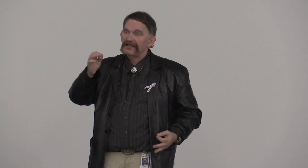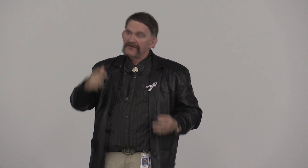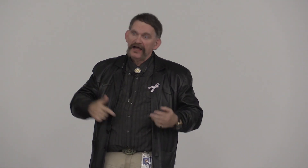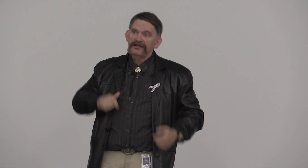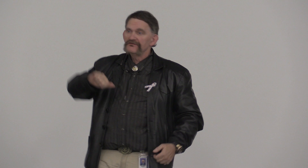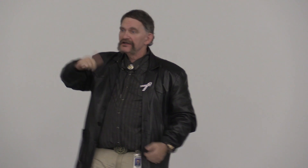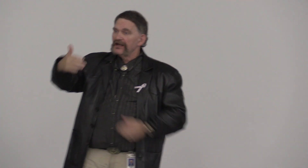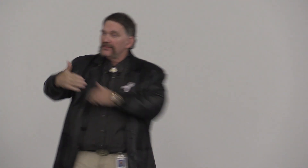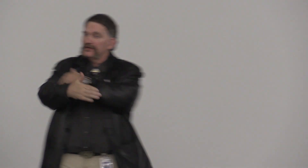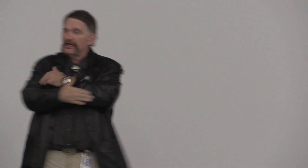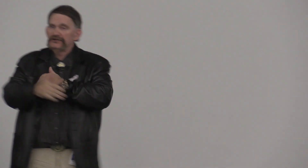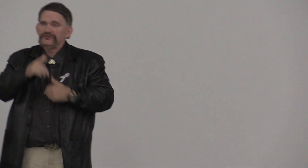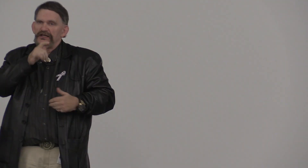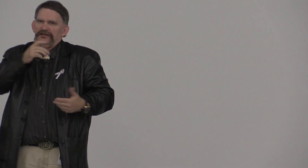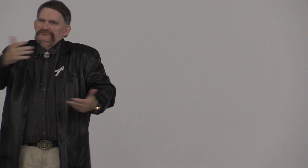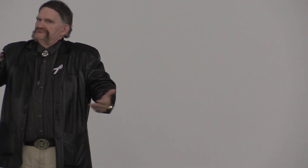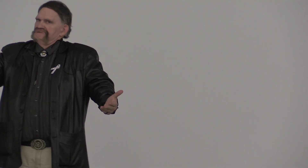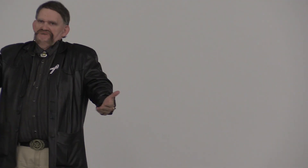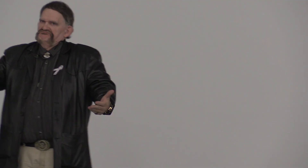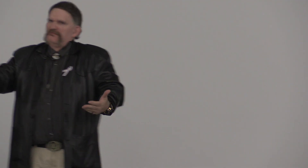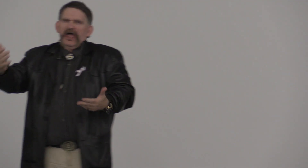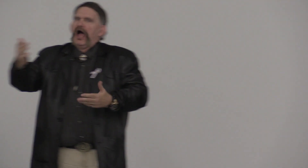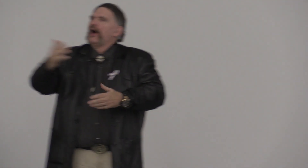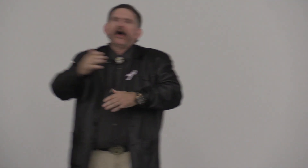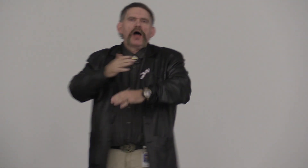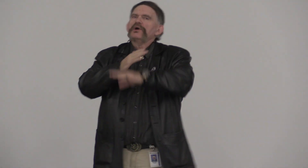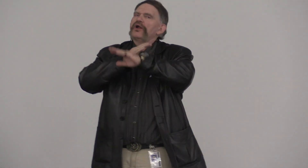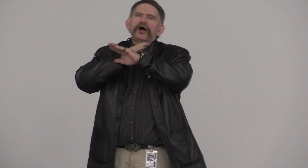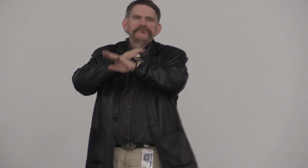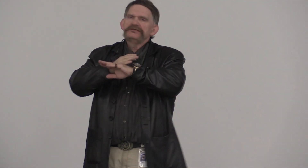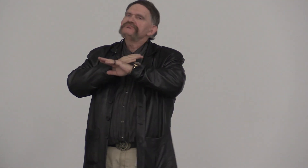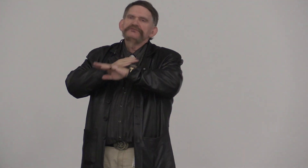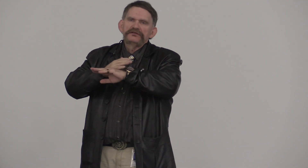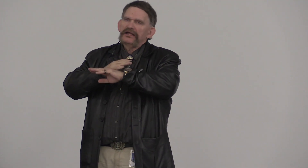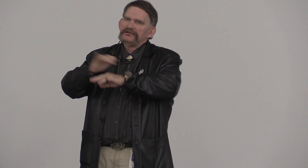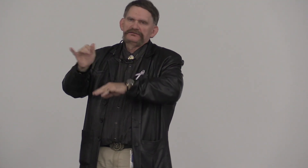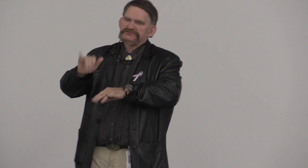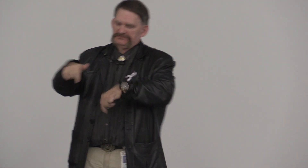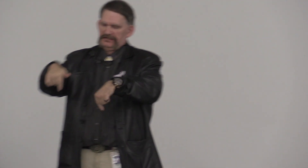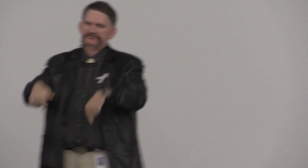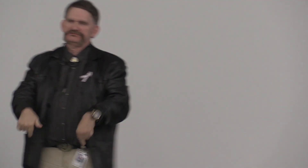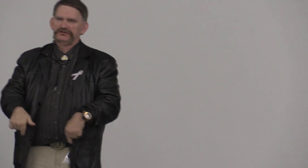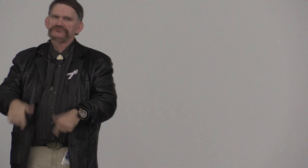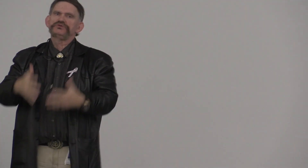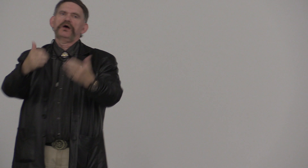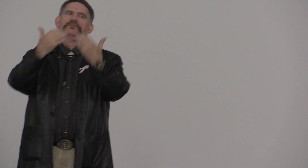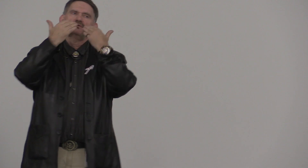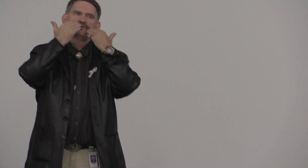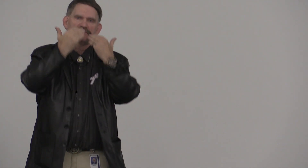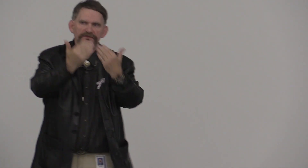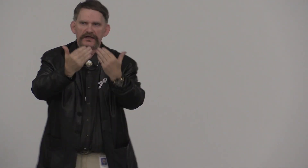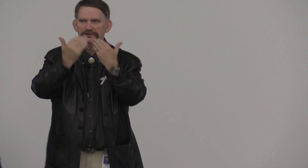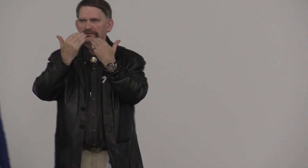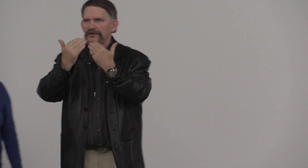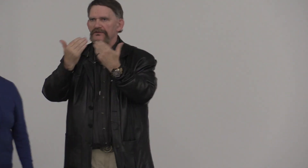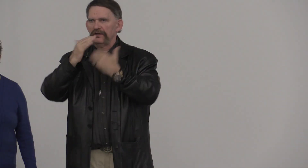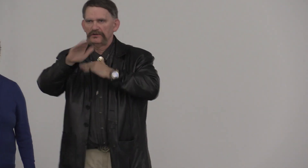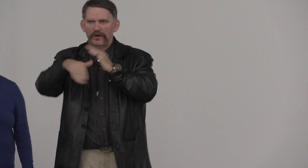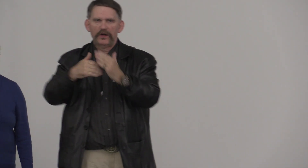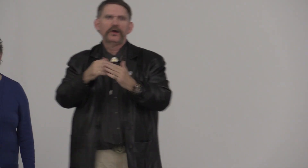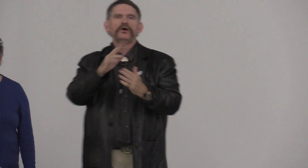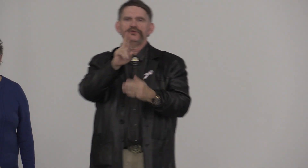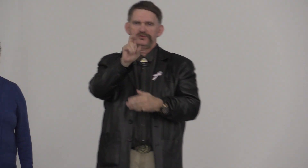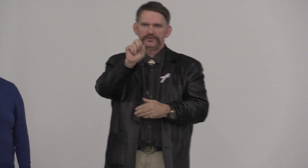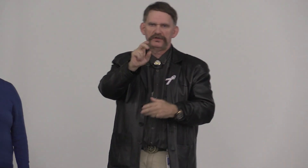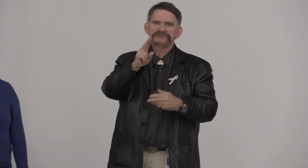America. If I lived in another country, who knows? I probably wouldn't be protected as I am here in the United